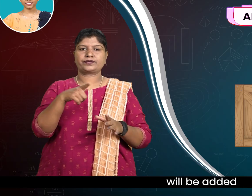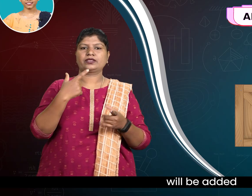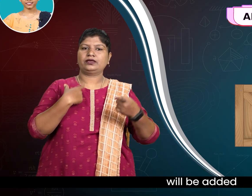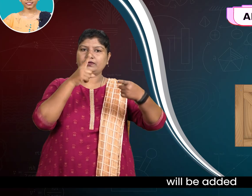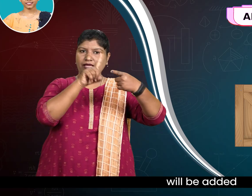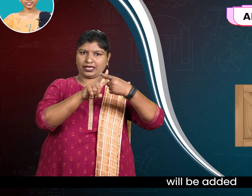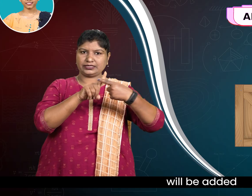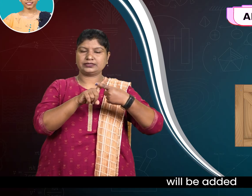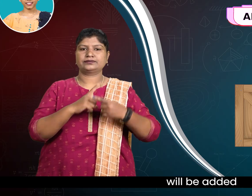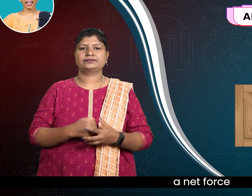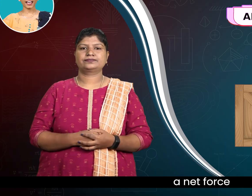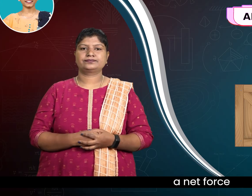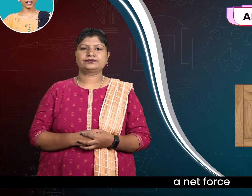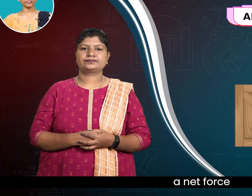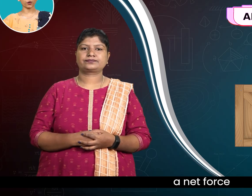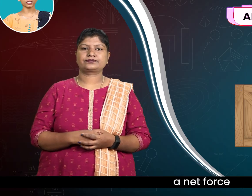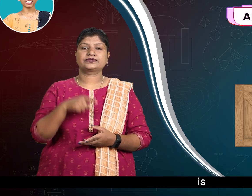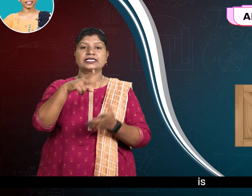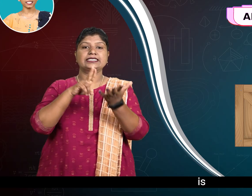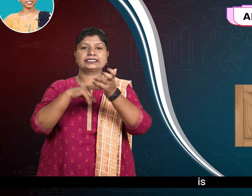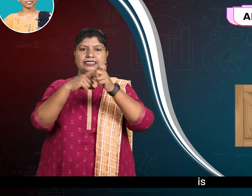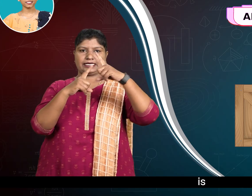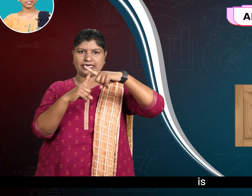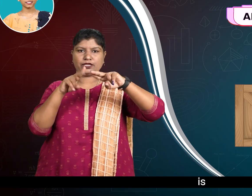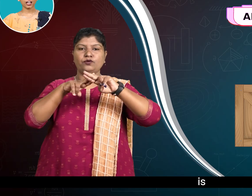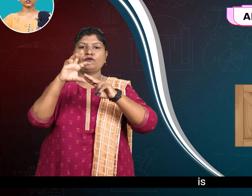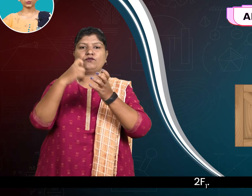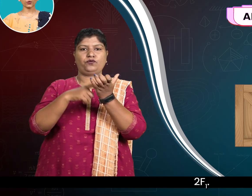added and net force is